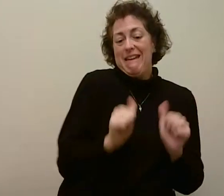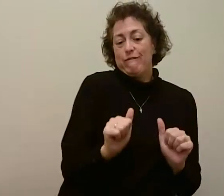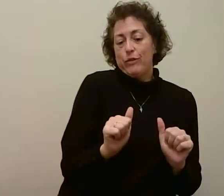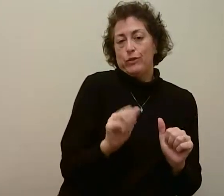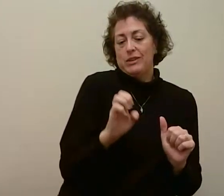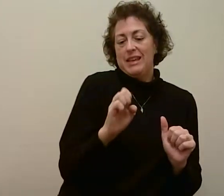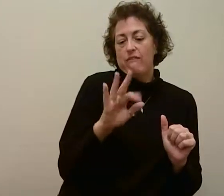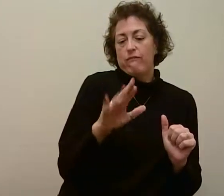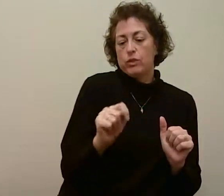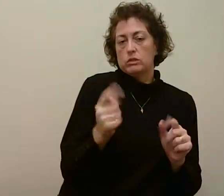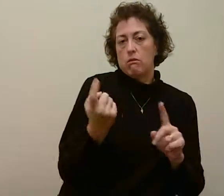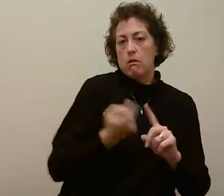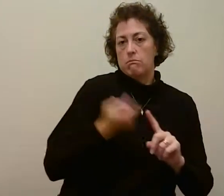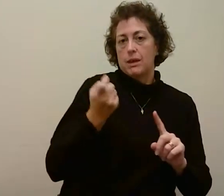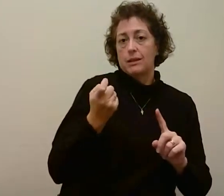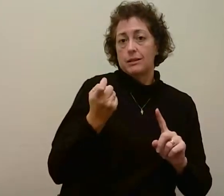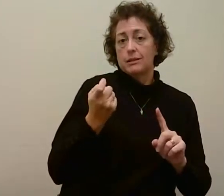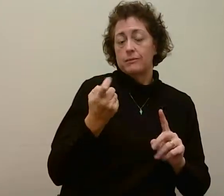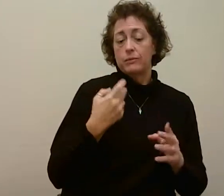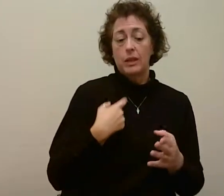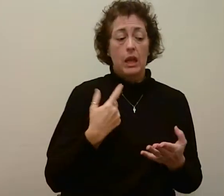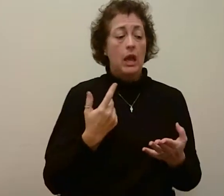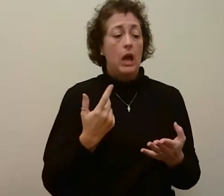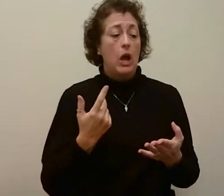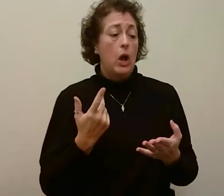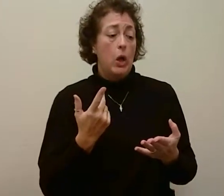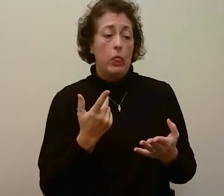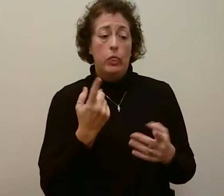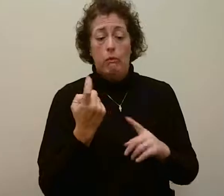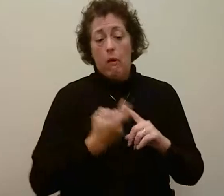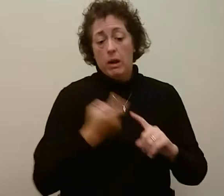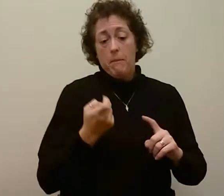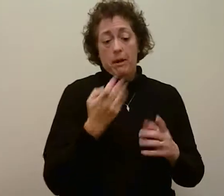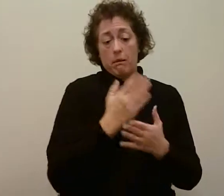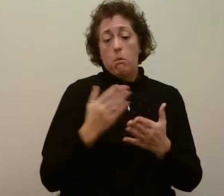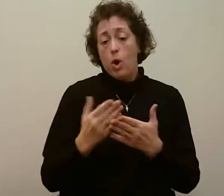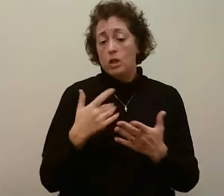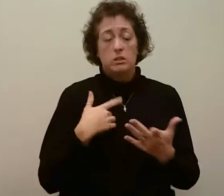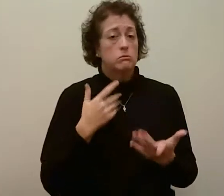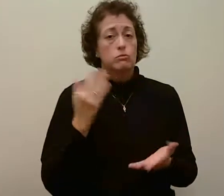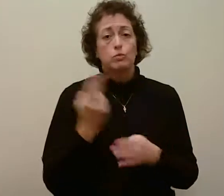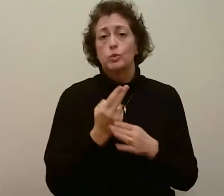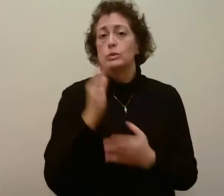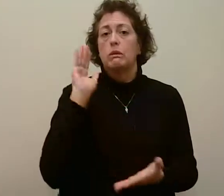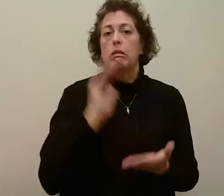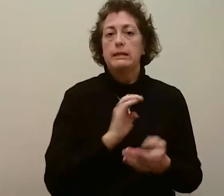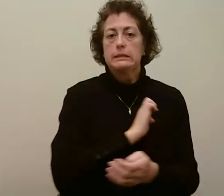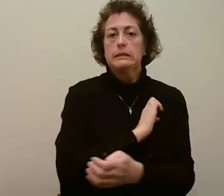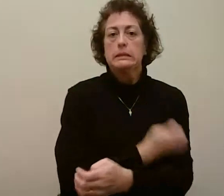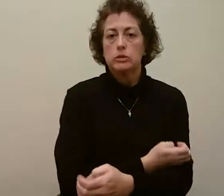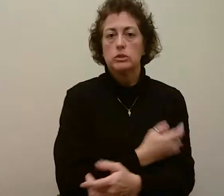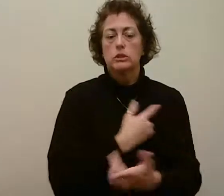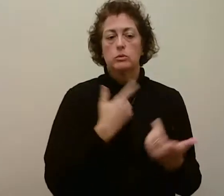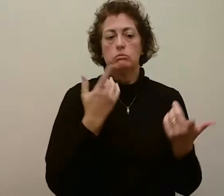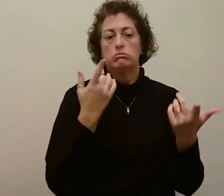to use less energy in order to make these aspects happen. some of our efforts are non-automatic, so we have